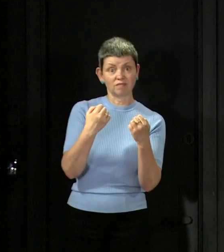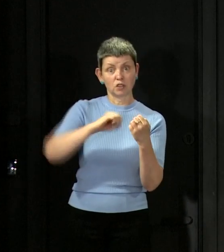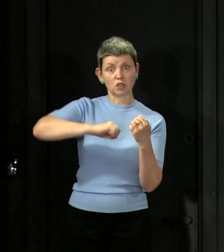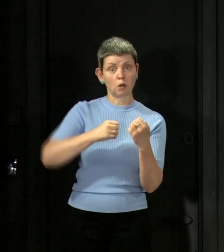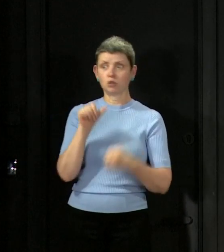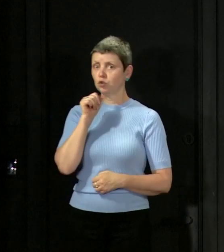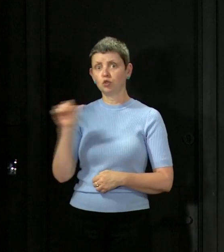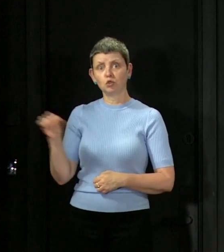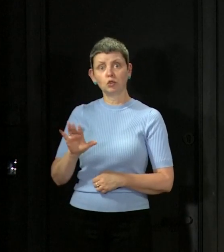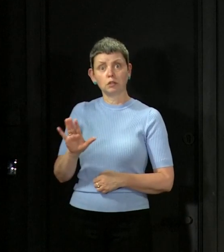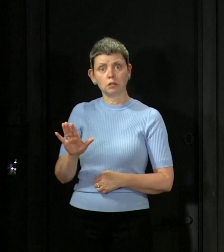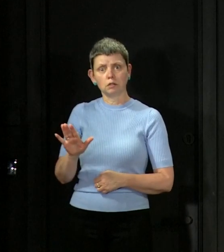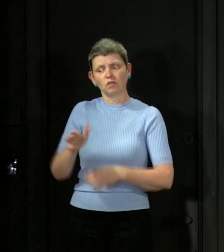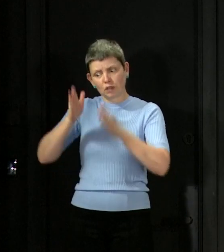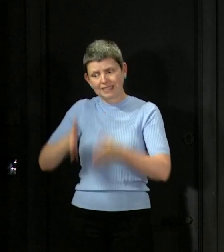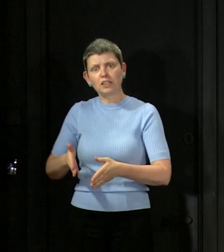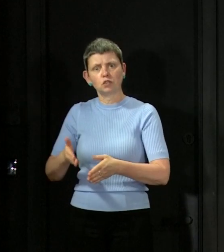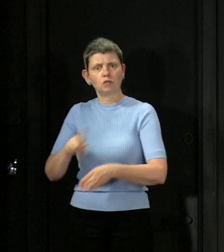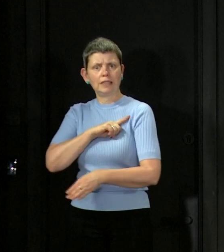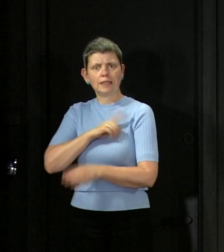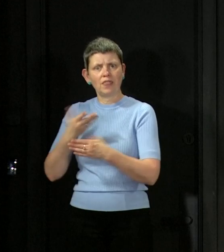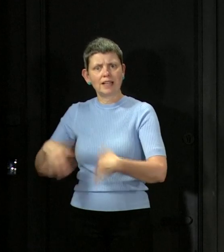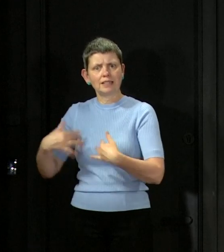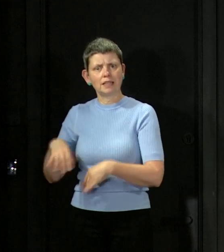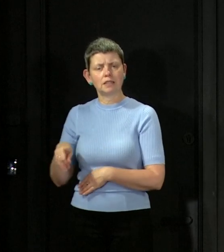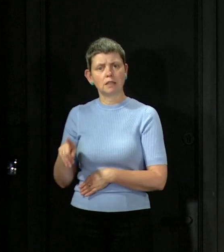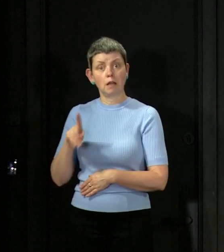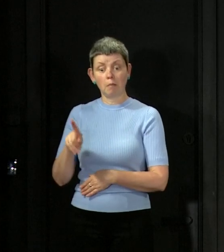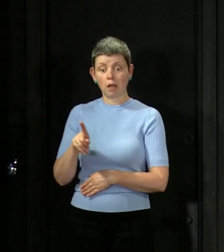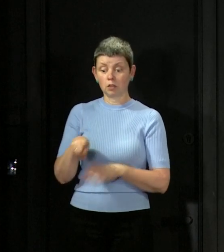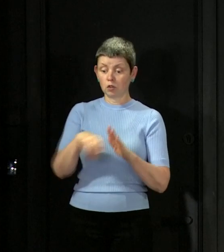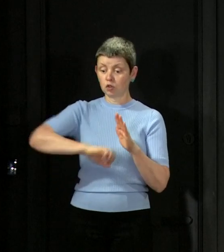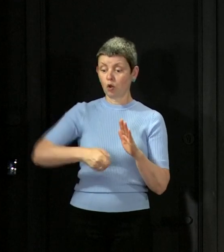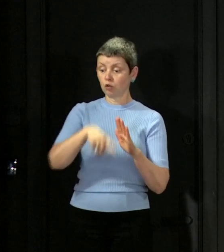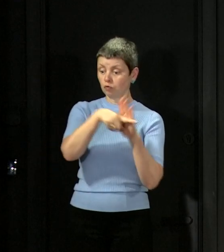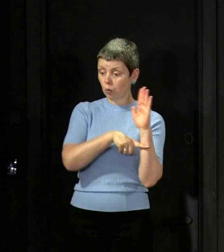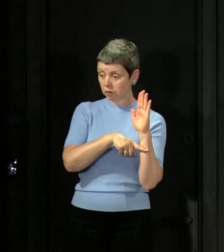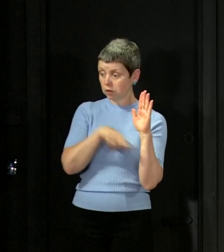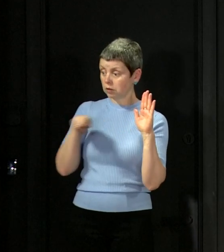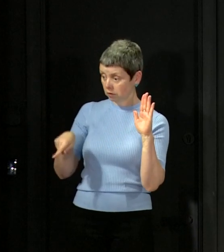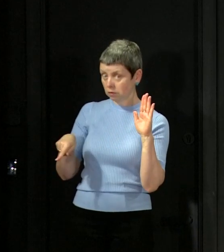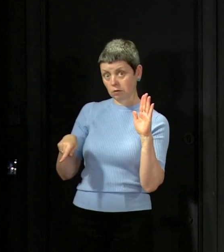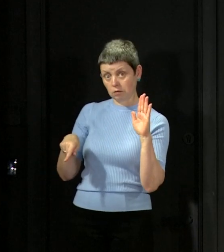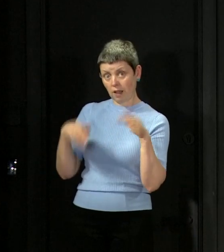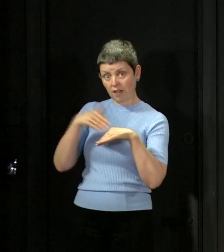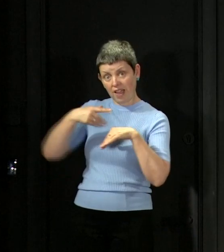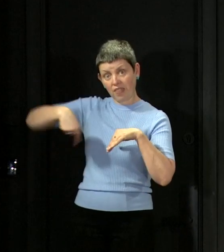Scotland and you find yourself for an essential reason in Scotland, the rules that are in place in Scotland apply to you while you're here as